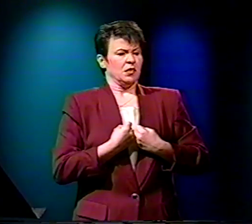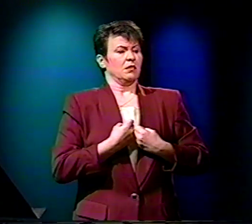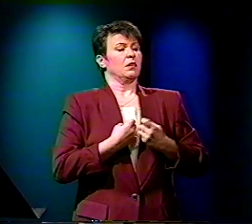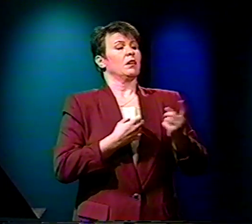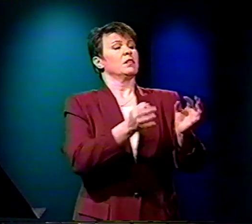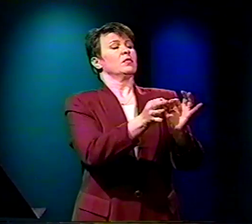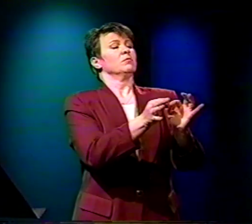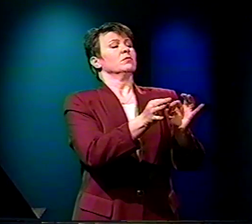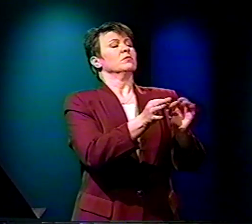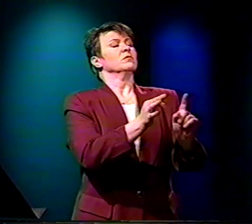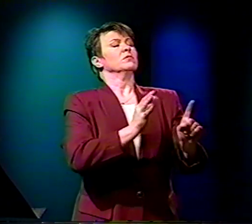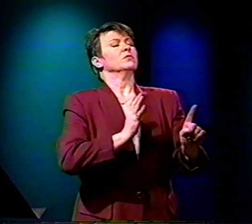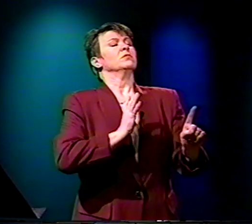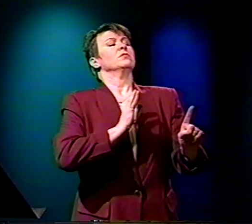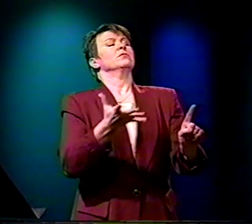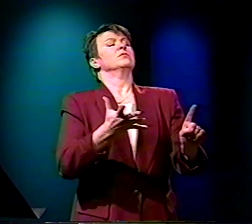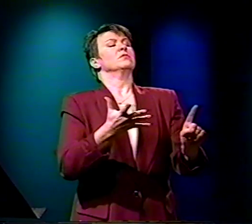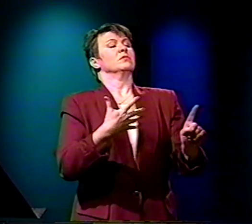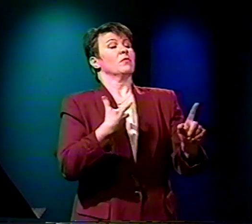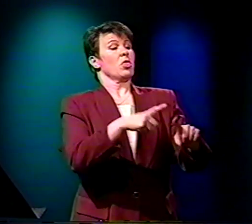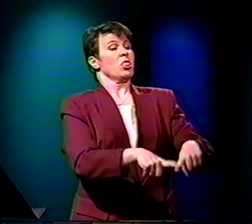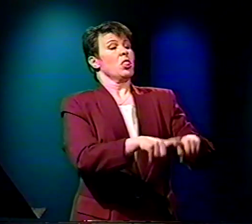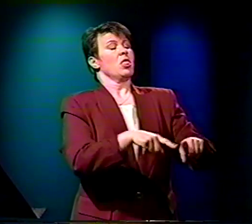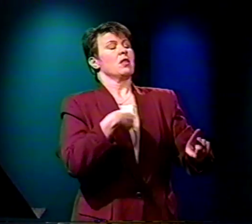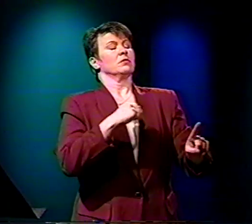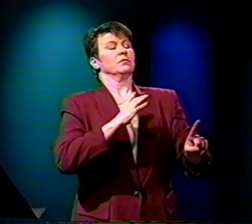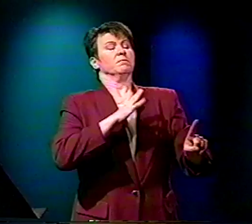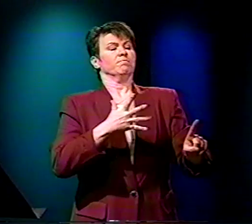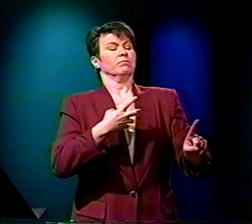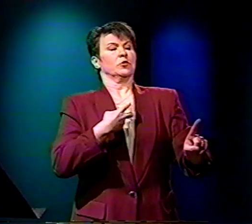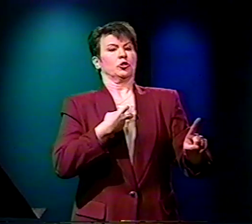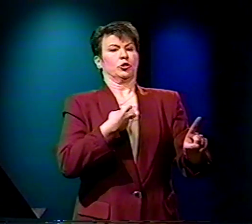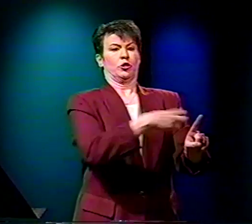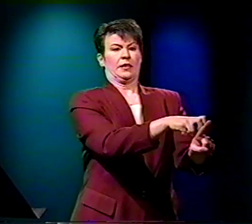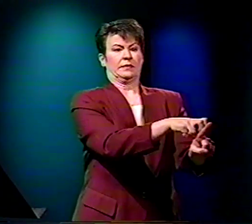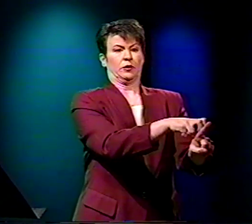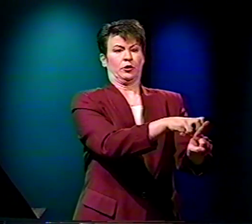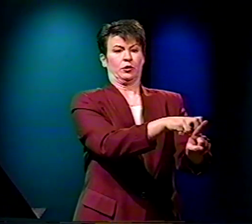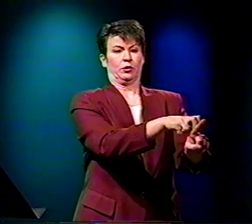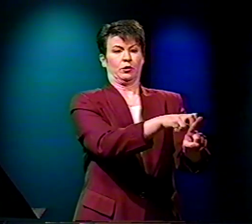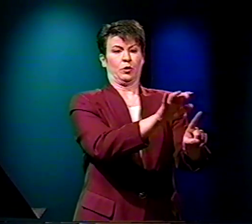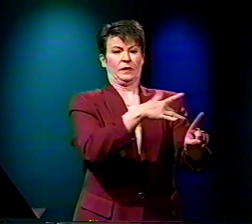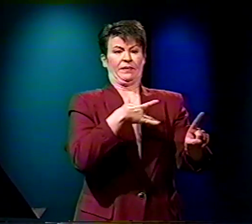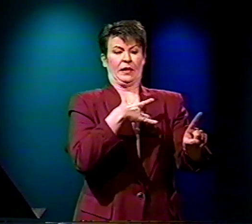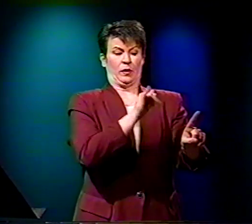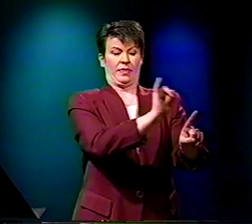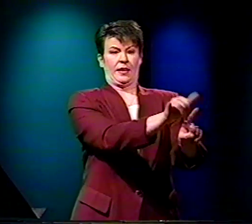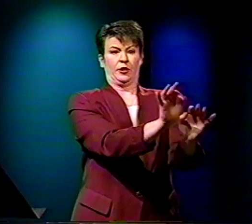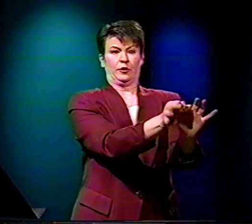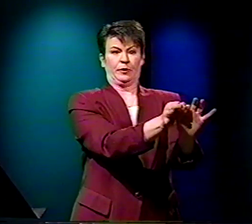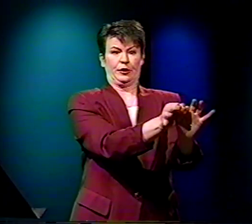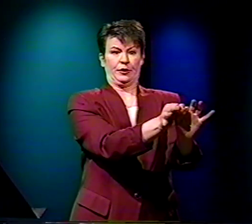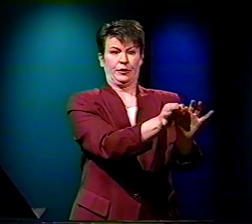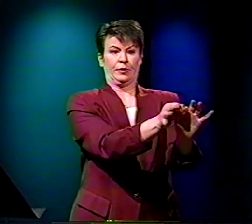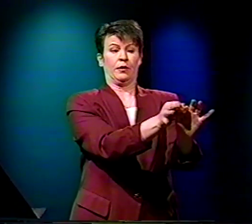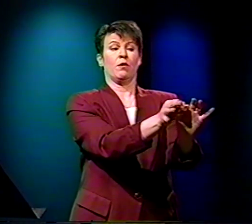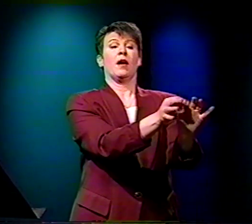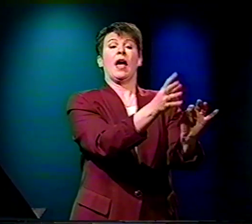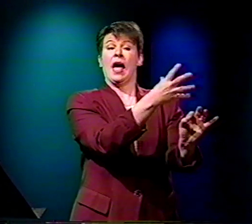they're experiencing. And when an interpreter is present, they resent that dependency that they feel, and they transfer that